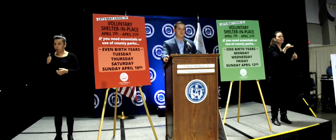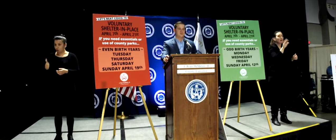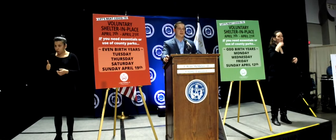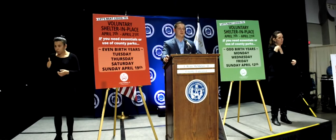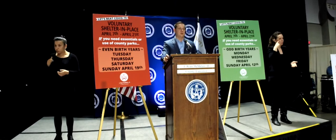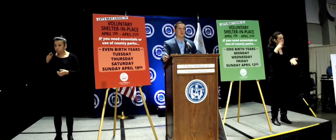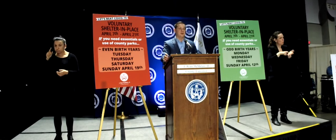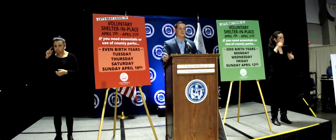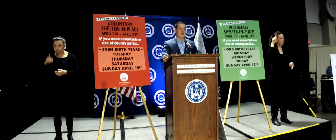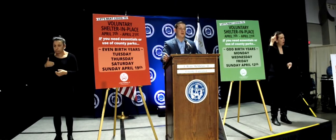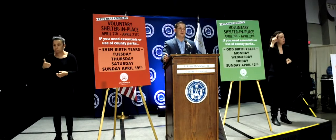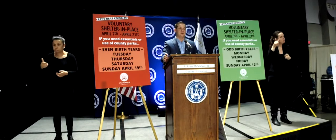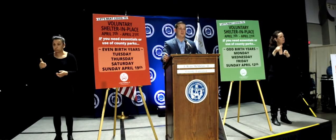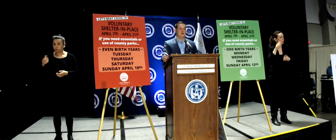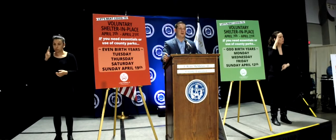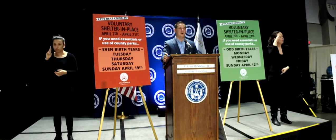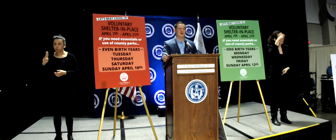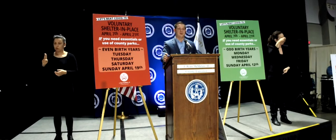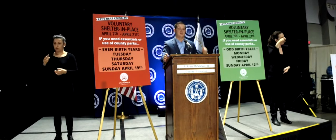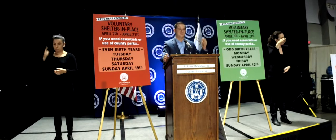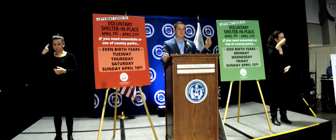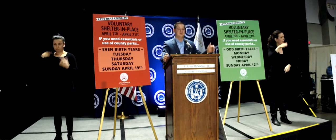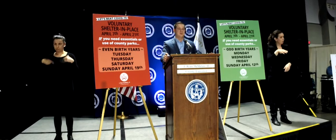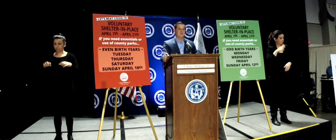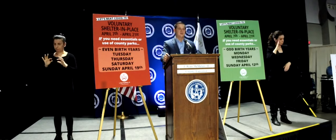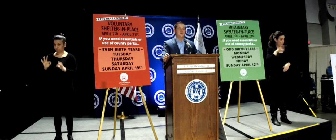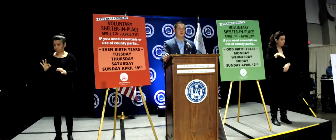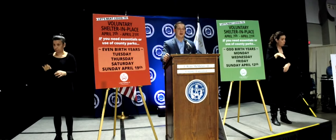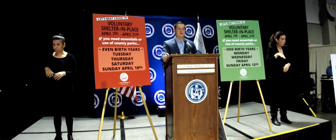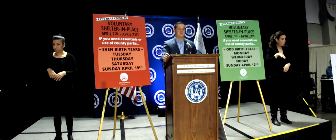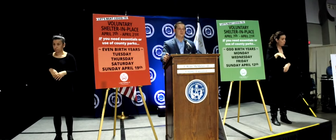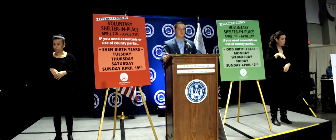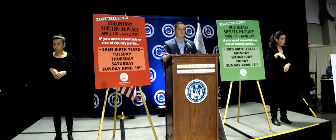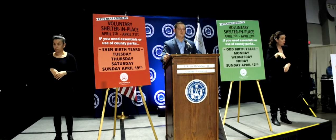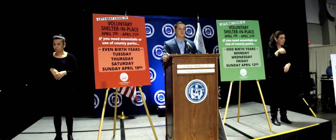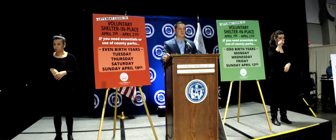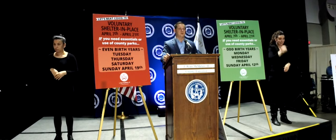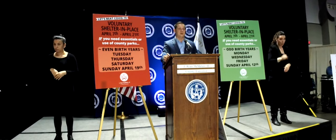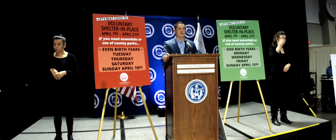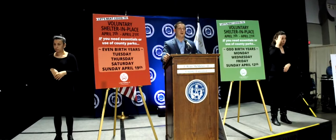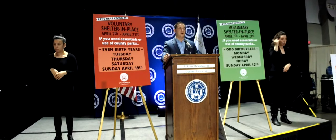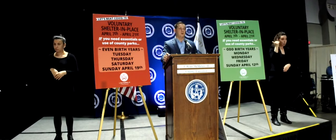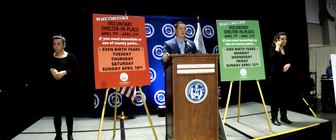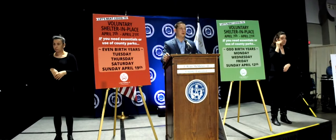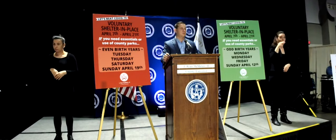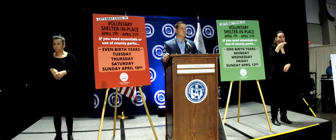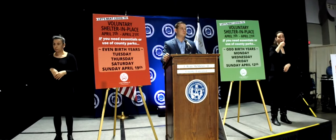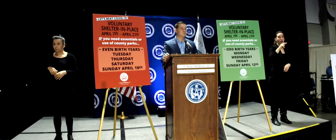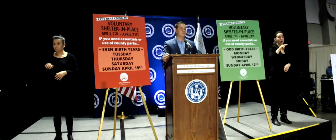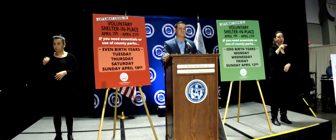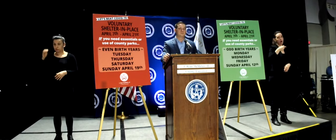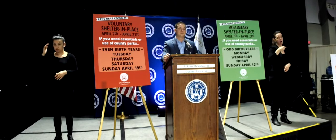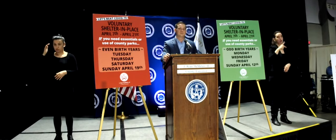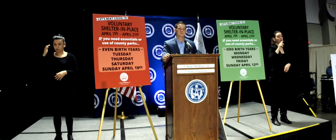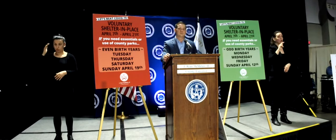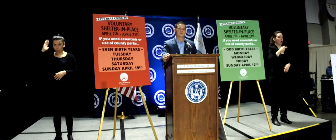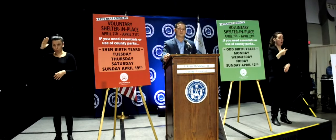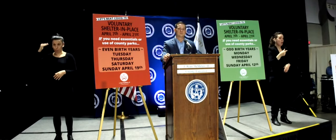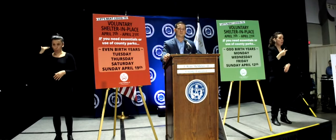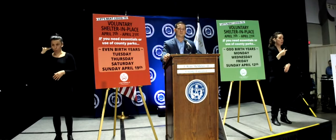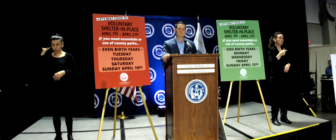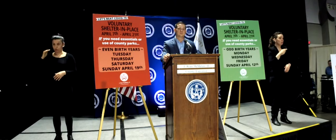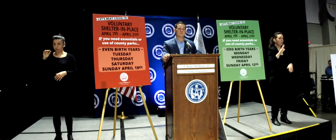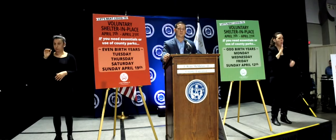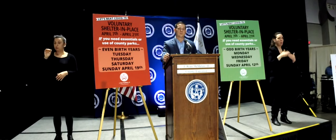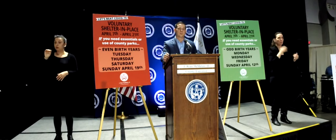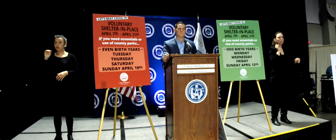That's what South Korea is now, and Hong Kong, and life's going on over in South Korea and Hong Kong right now. Are you aware of any